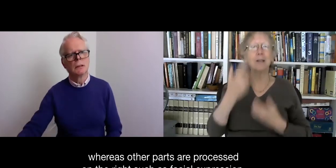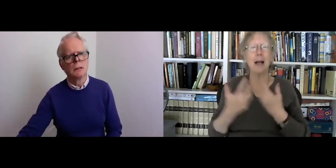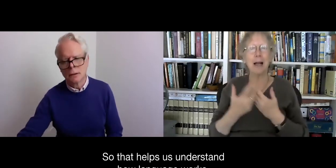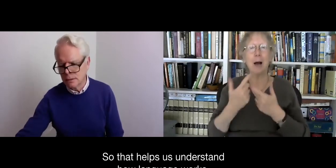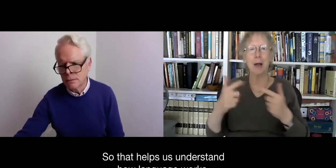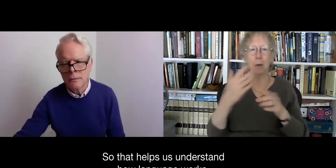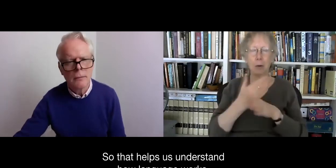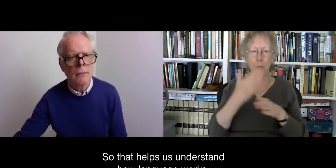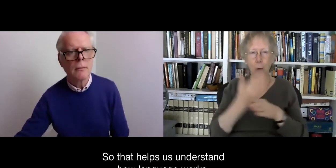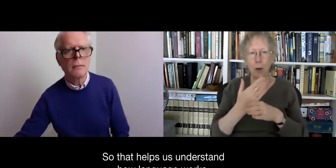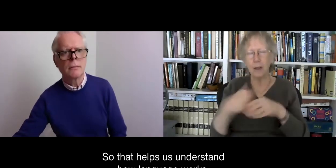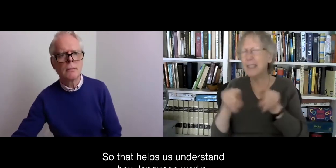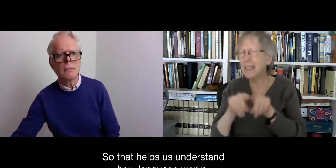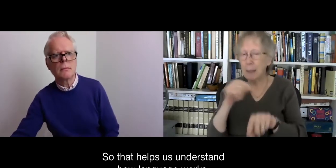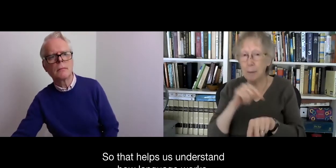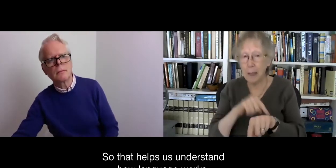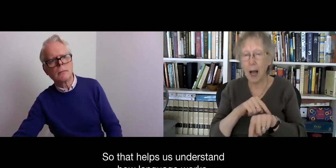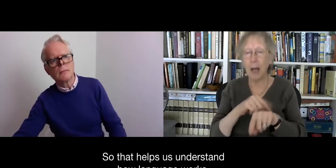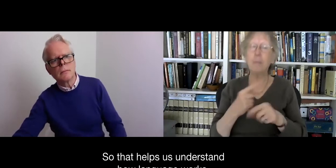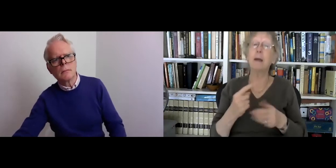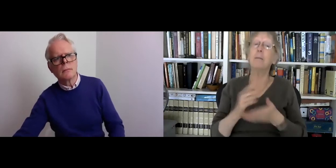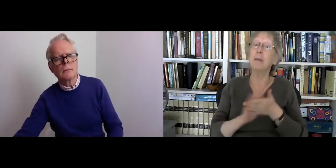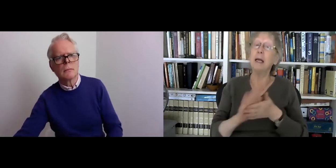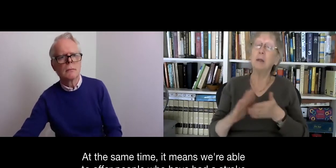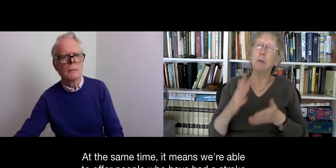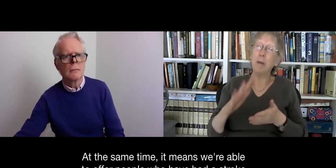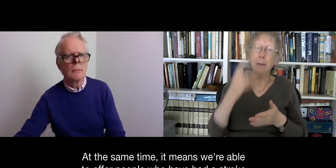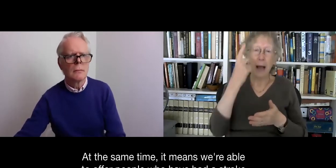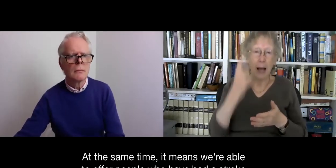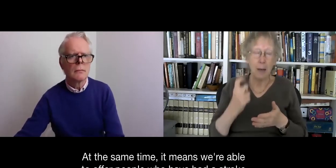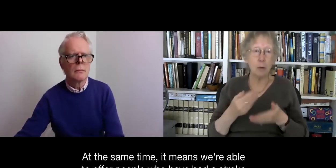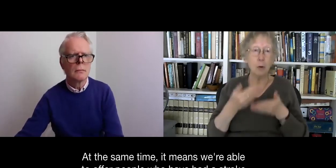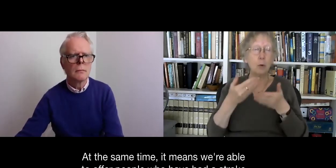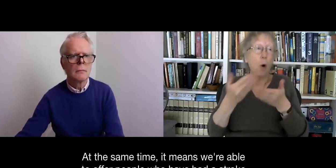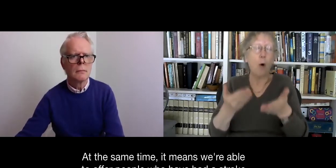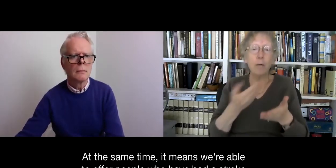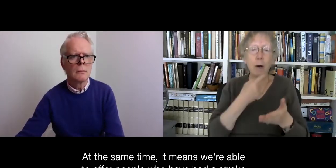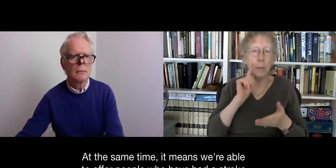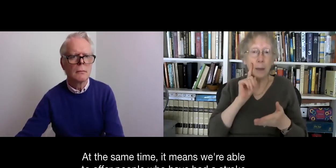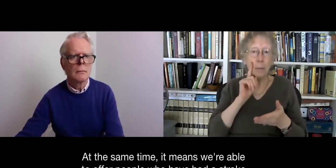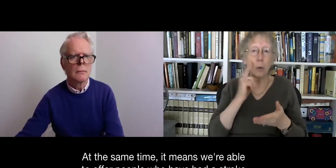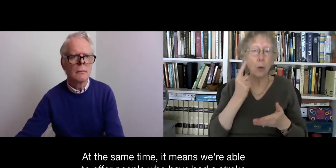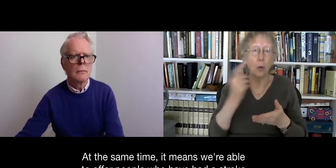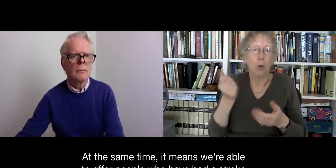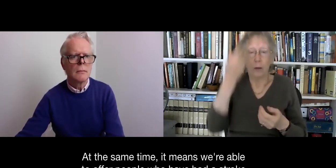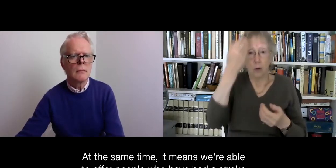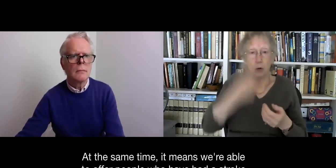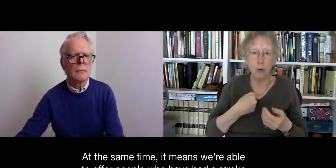So that helps us understand how language works. At the same time, it means we're able to offer people who have